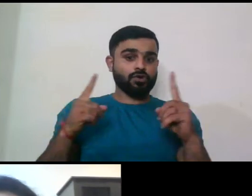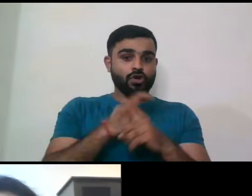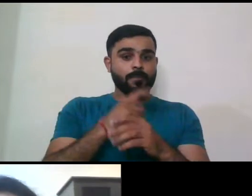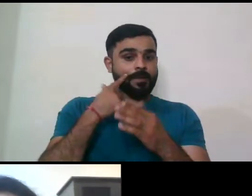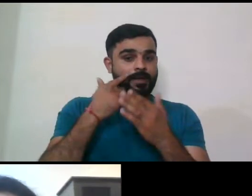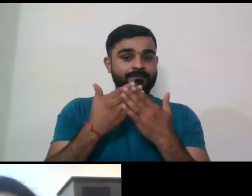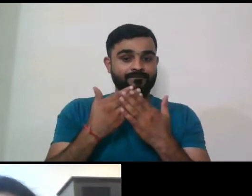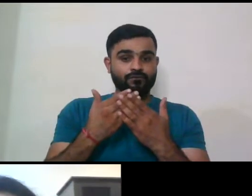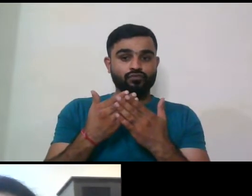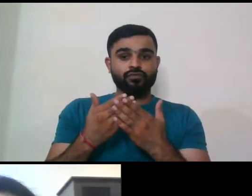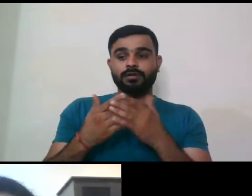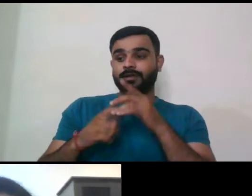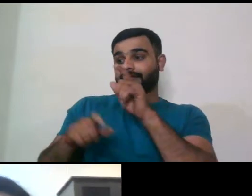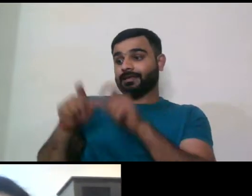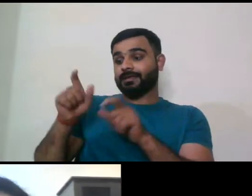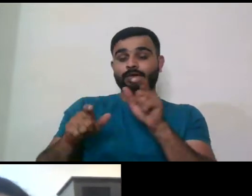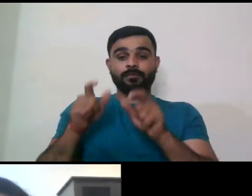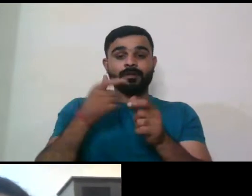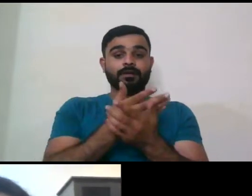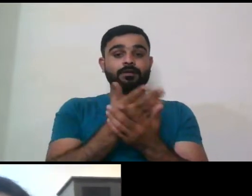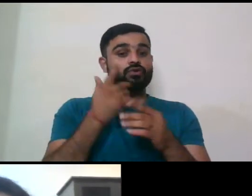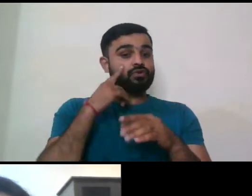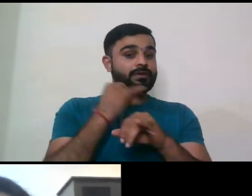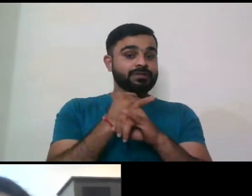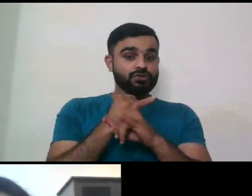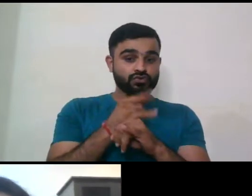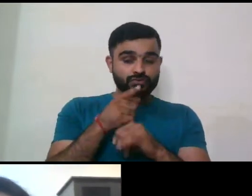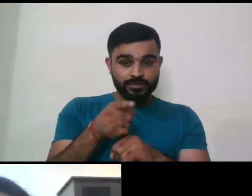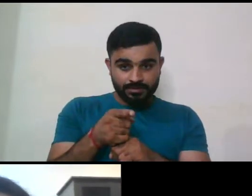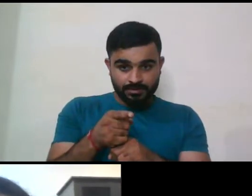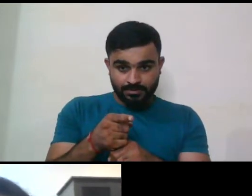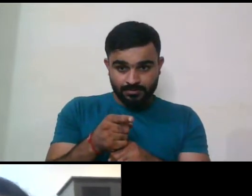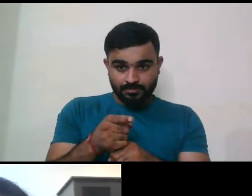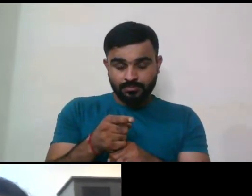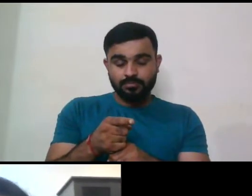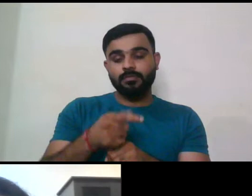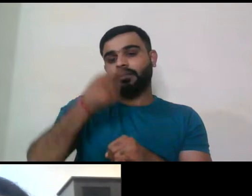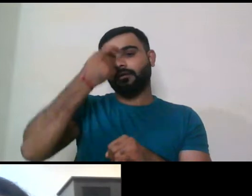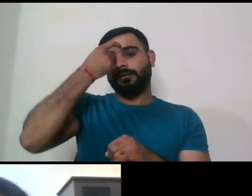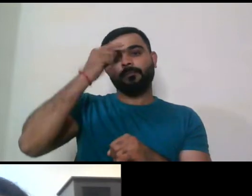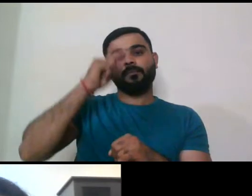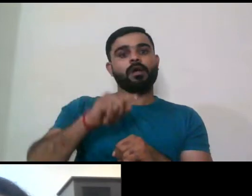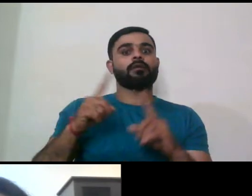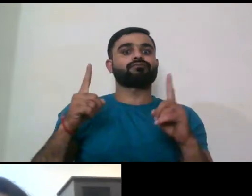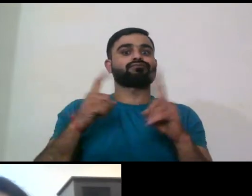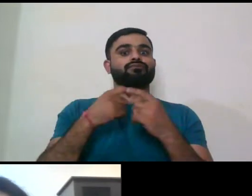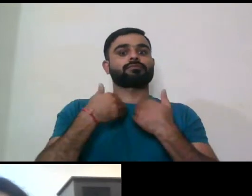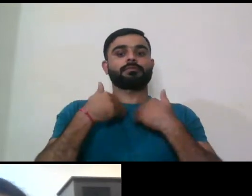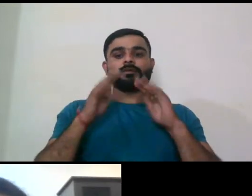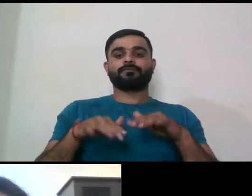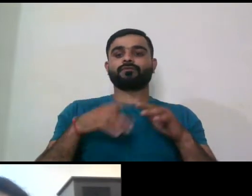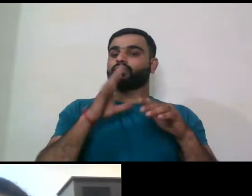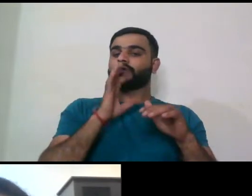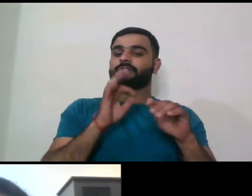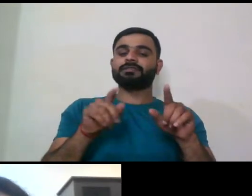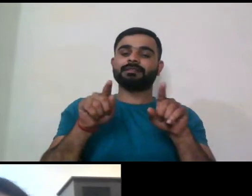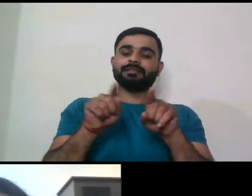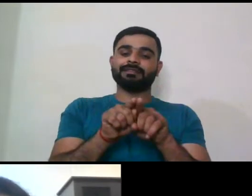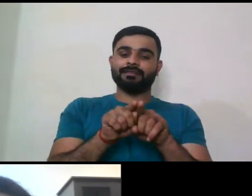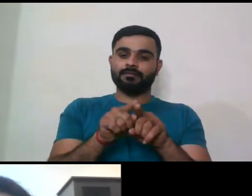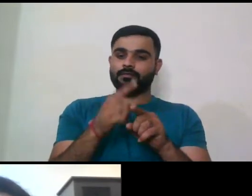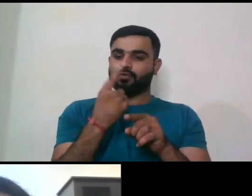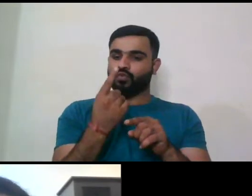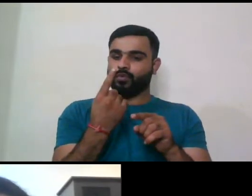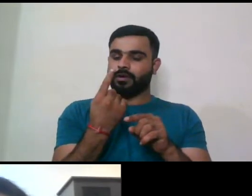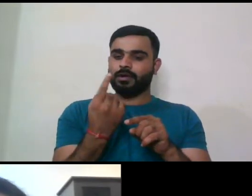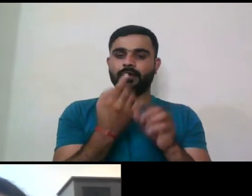It's a human institution that deals with some of the most complex problems that human beings have. And as such, having one